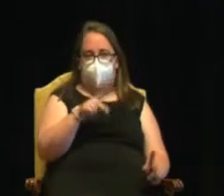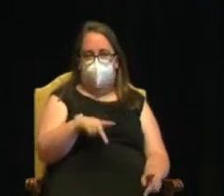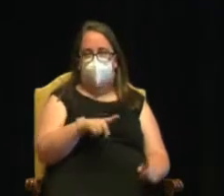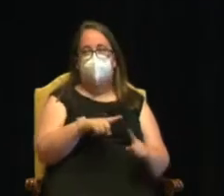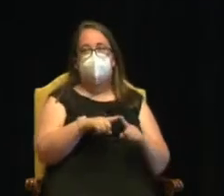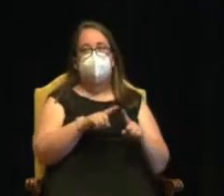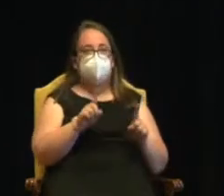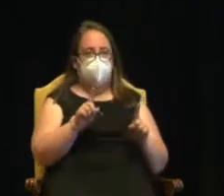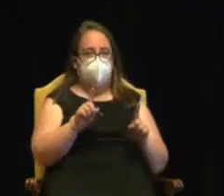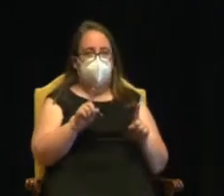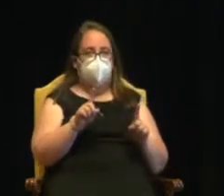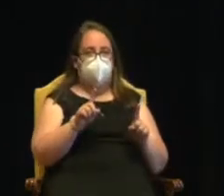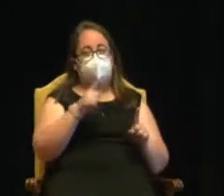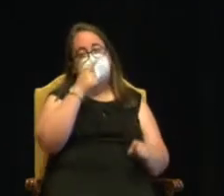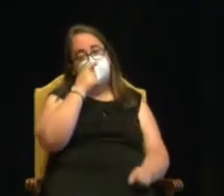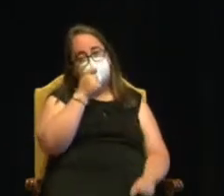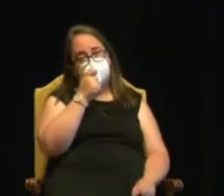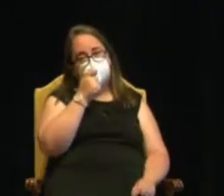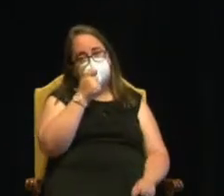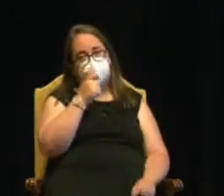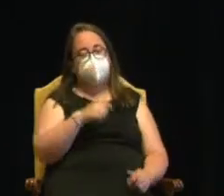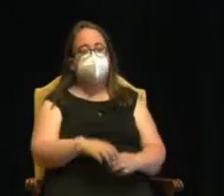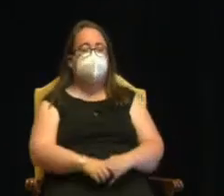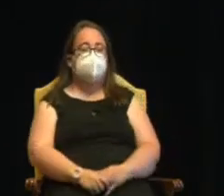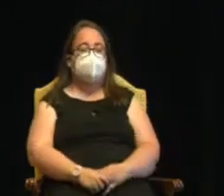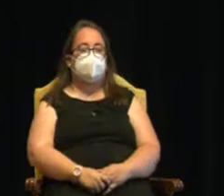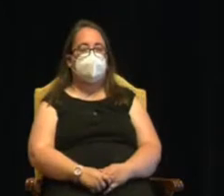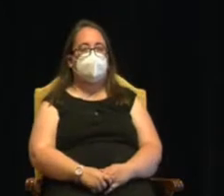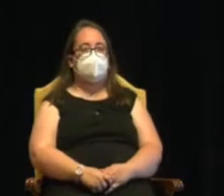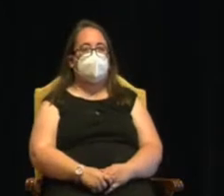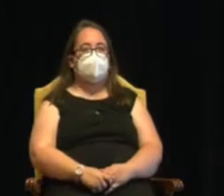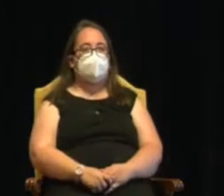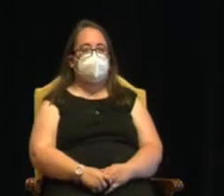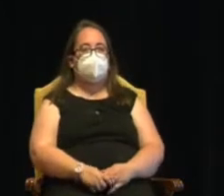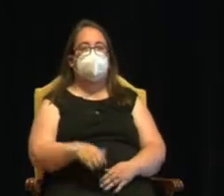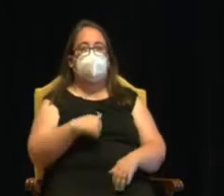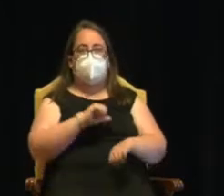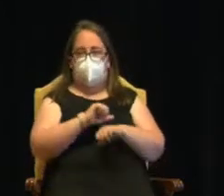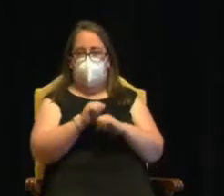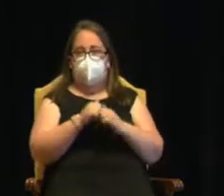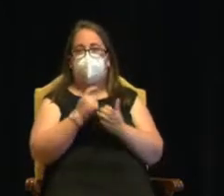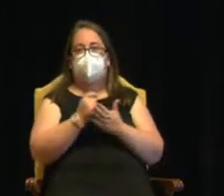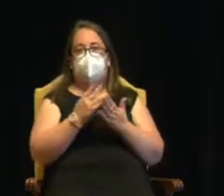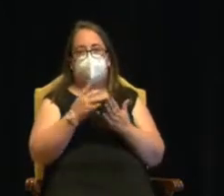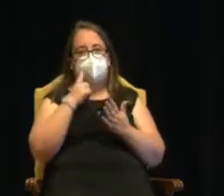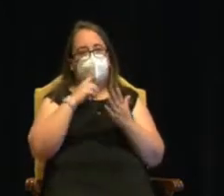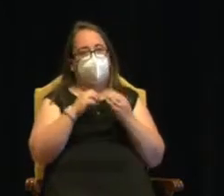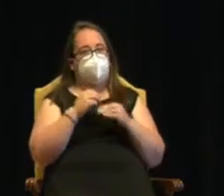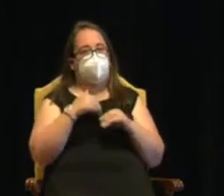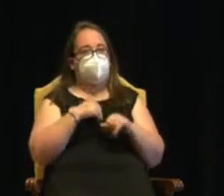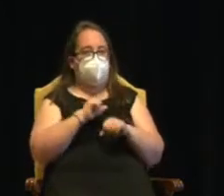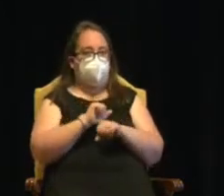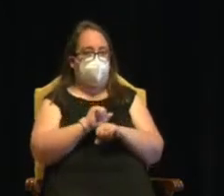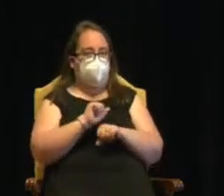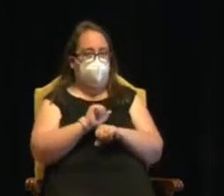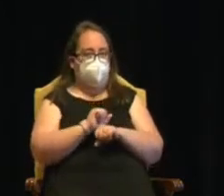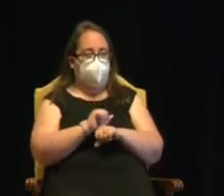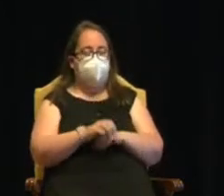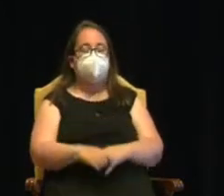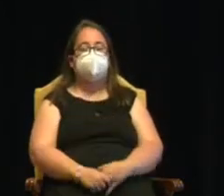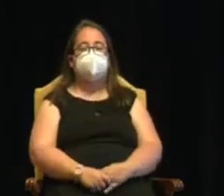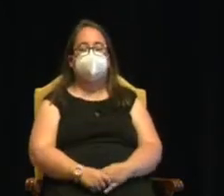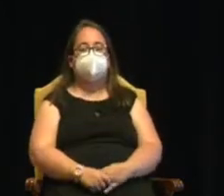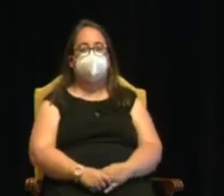you find him interesting. I worked as a therapist for most of my career, and